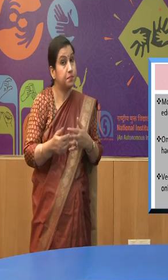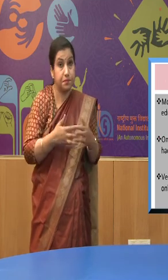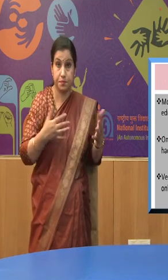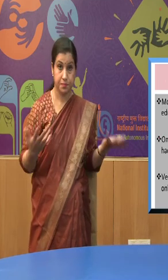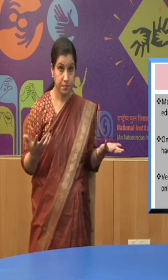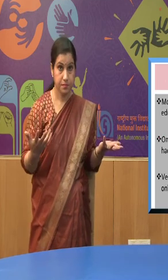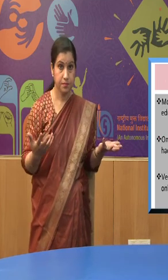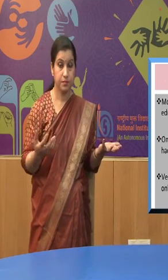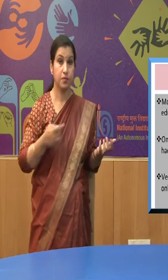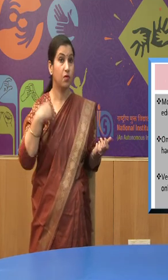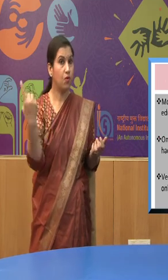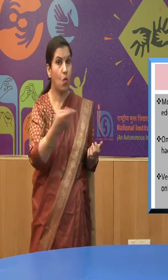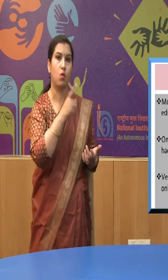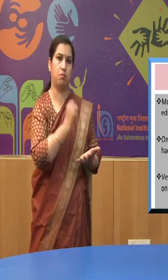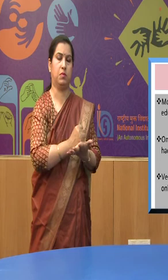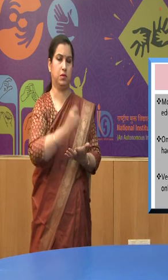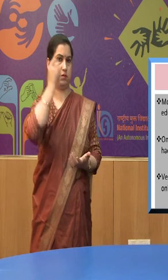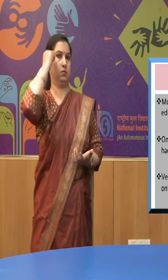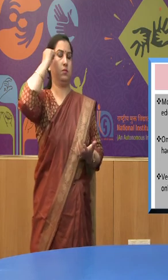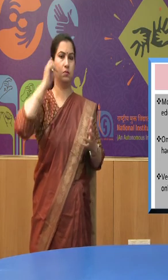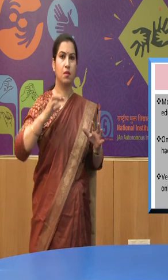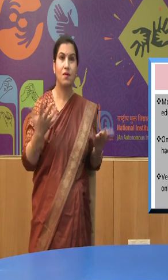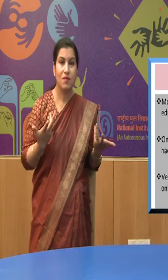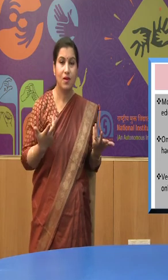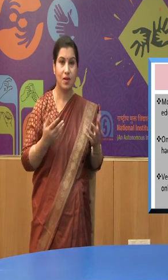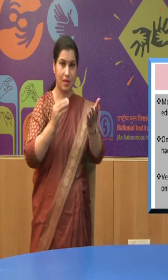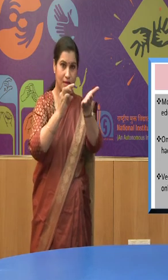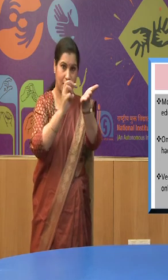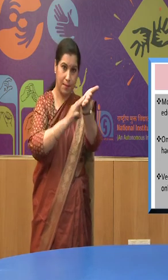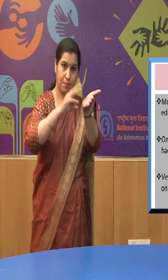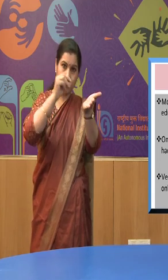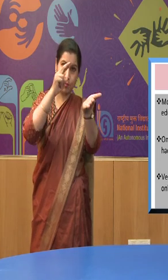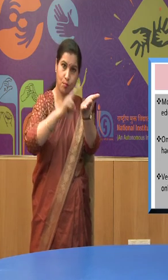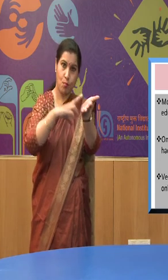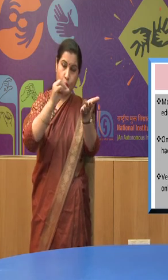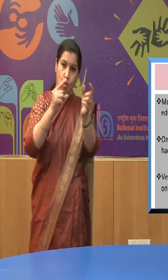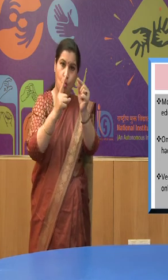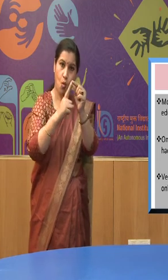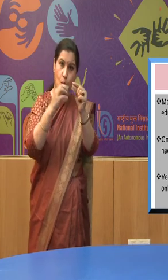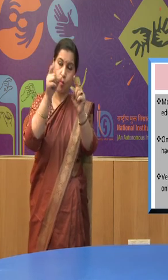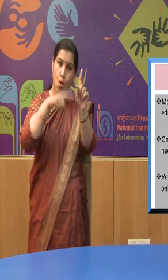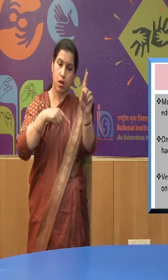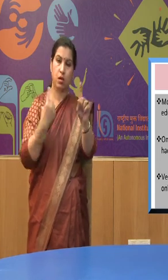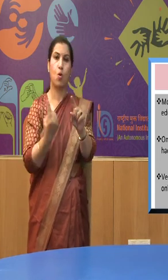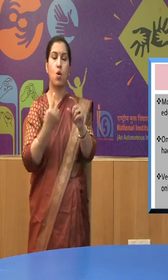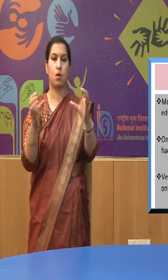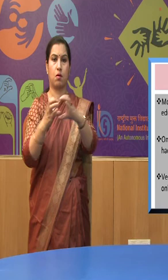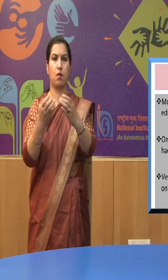However, we should understand that monopoly of one class over education was